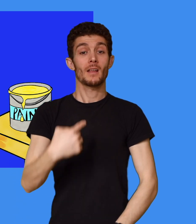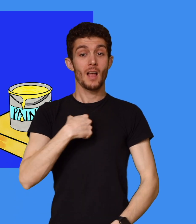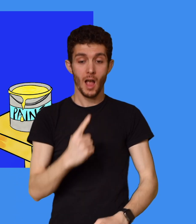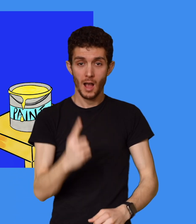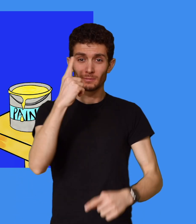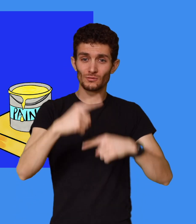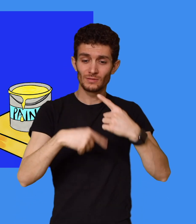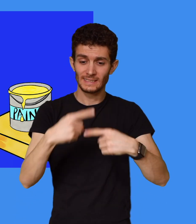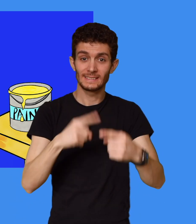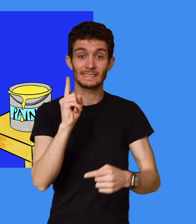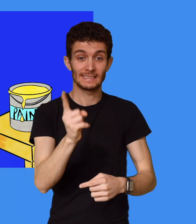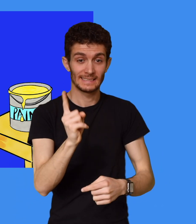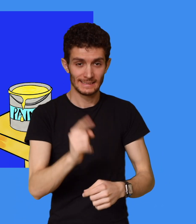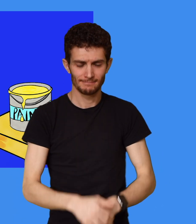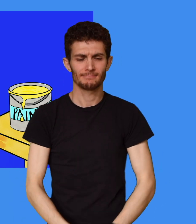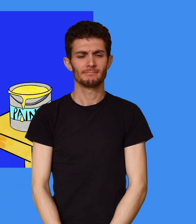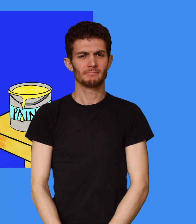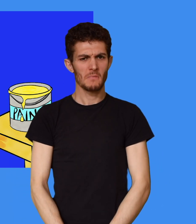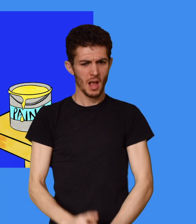I'm upcycling this table.